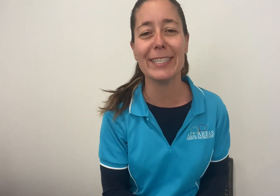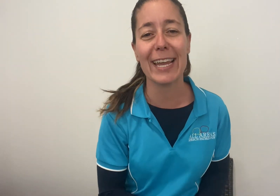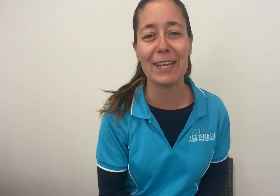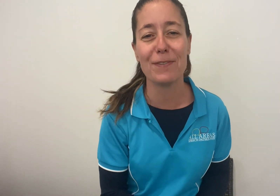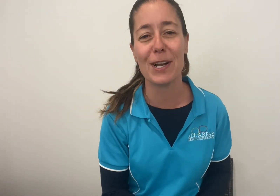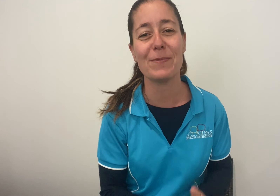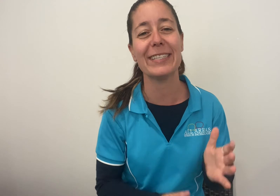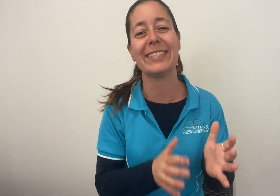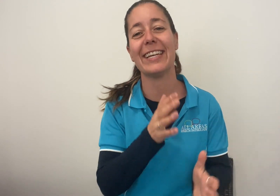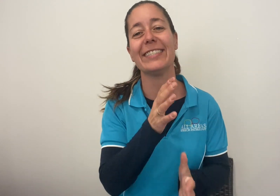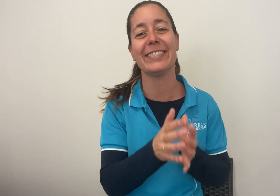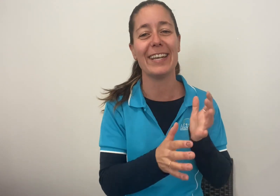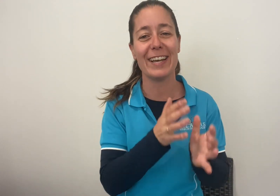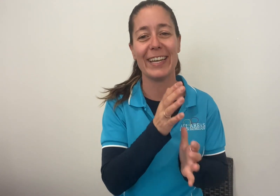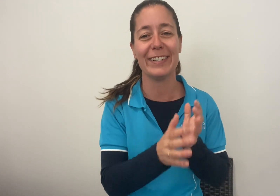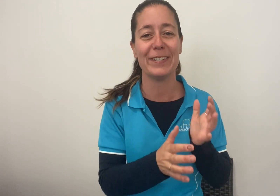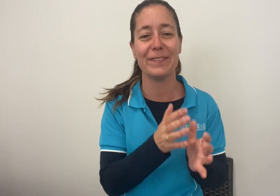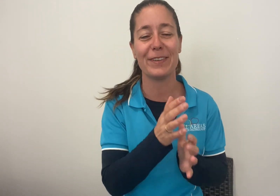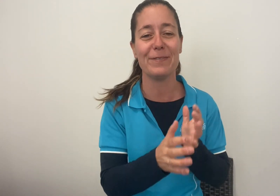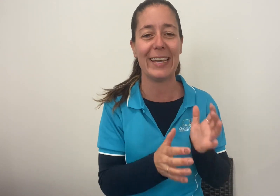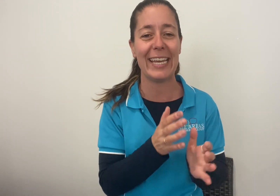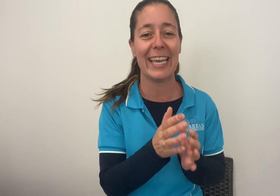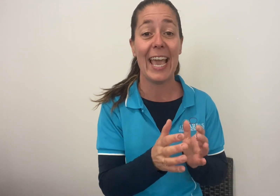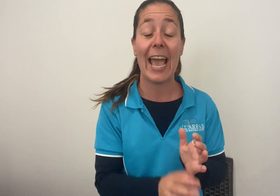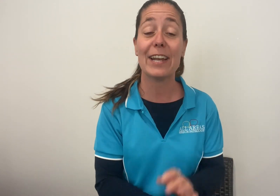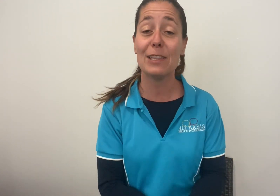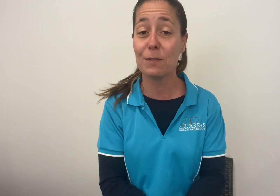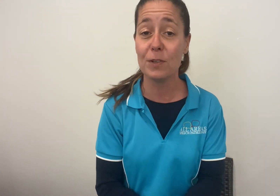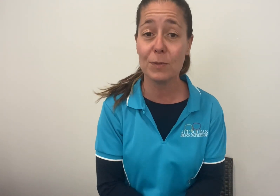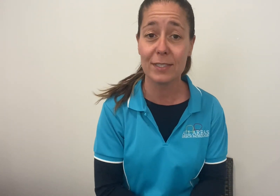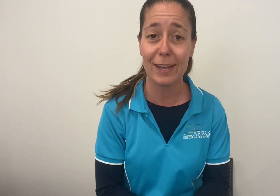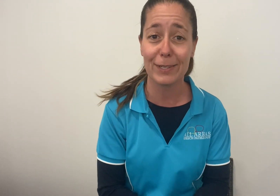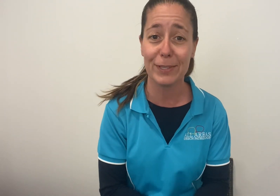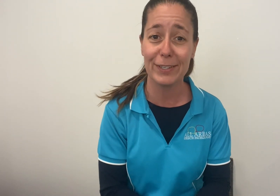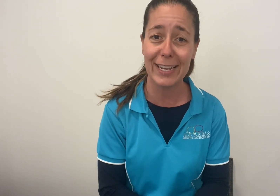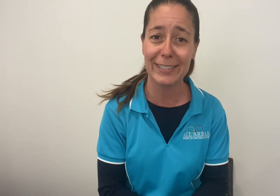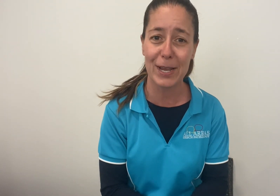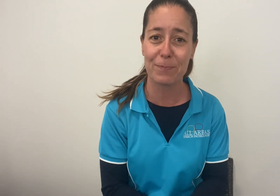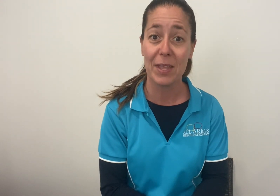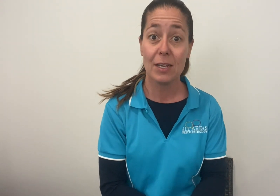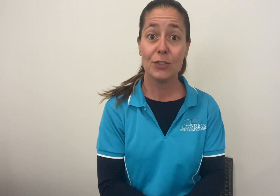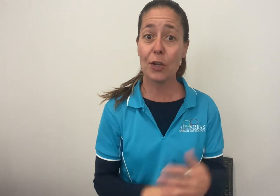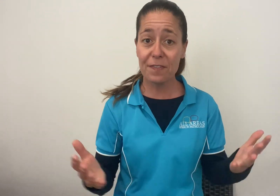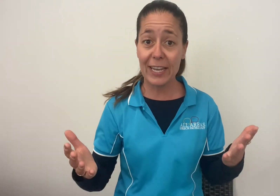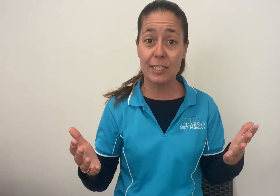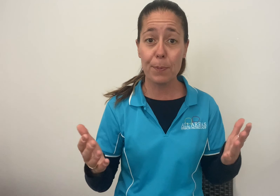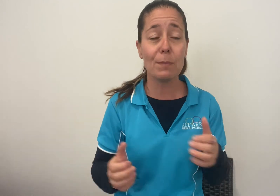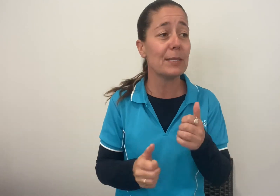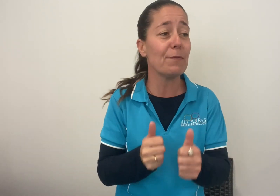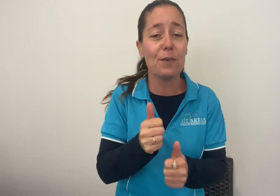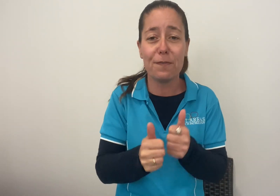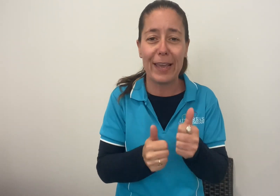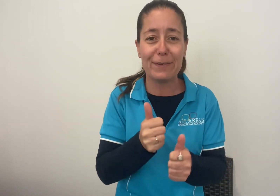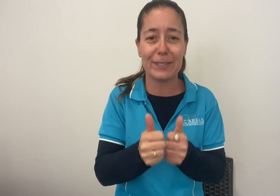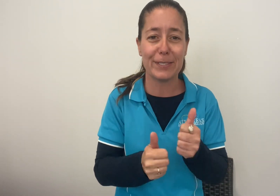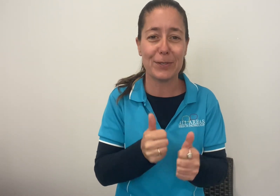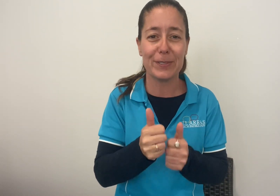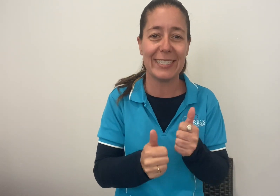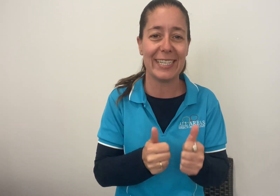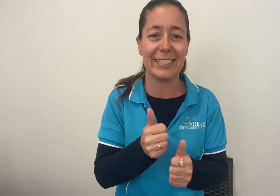today for our Wednesday Sign of the Week, and I look forward to signing with you next time. Don't forget to pop some of your favourite stories in, so